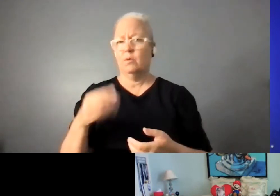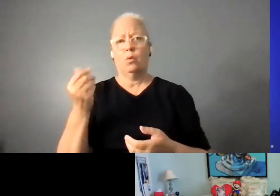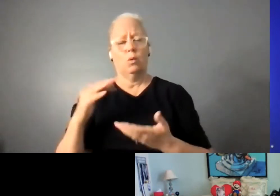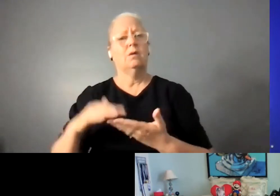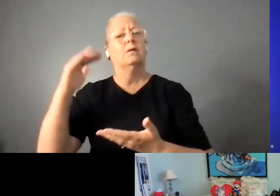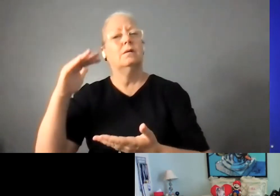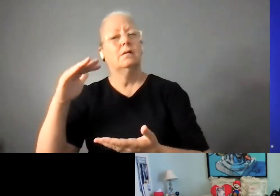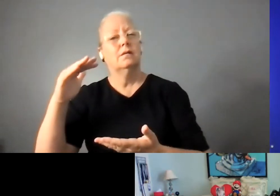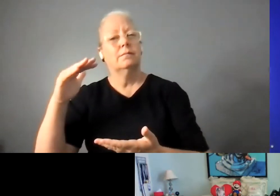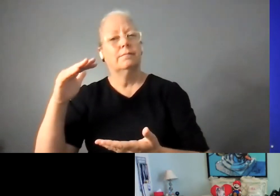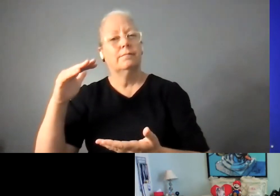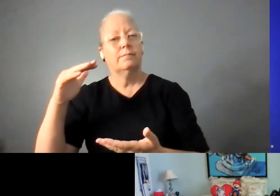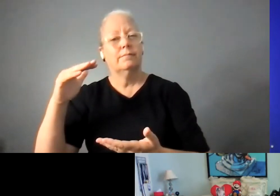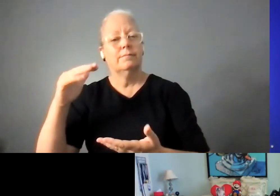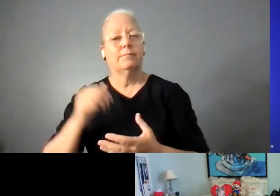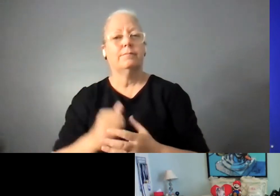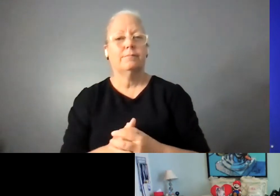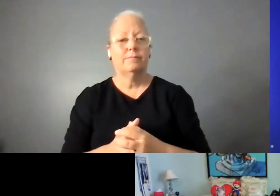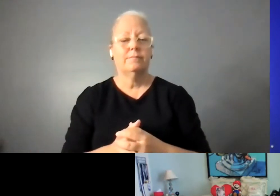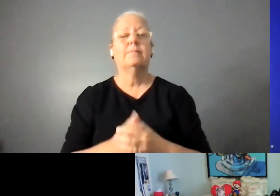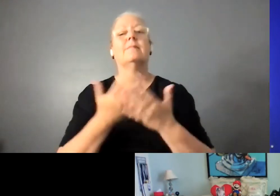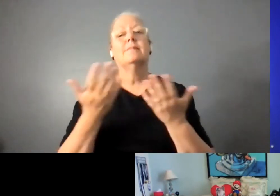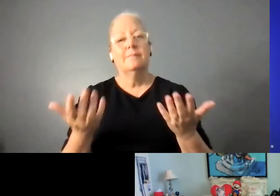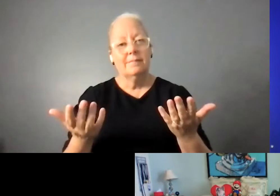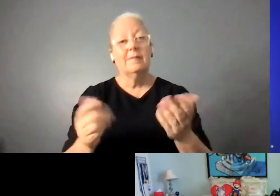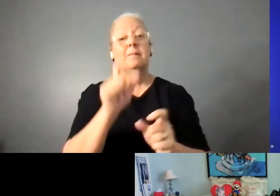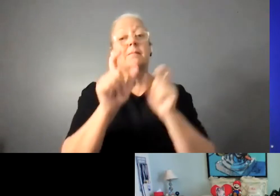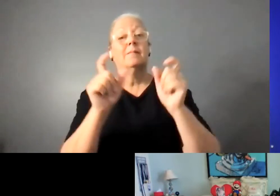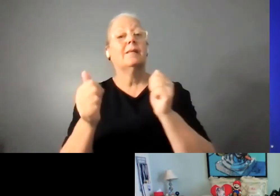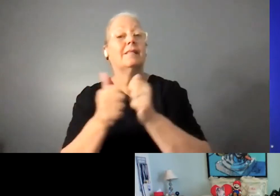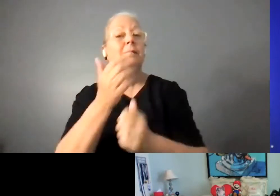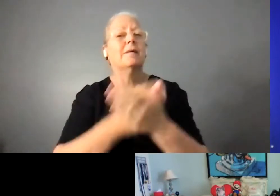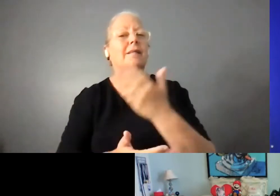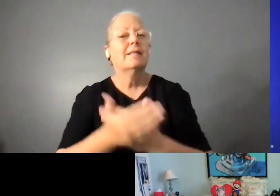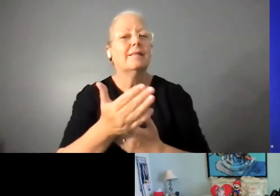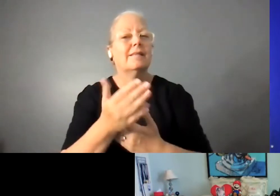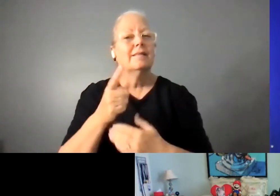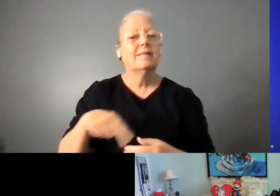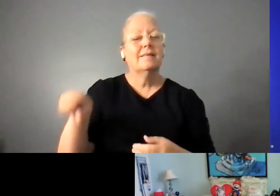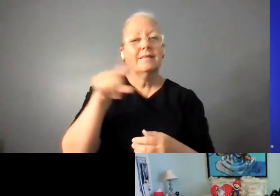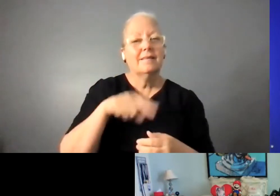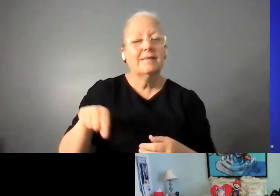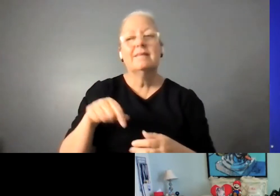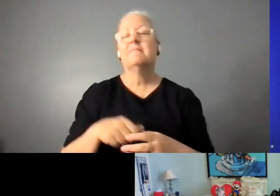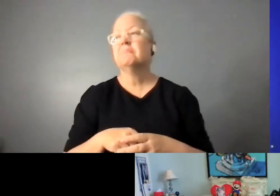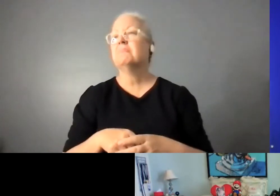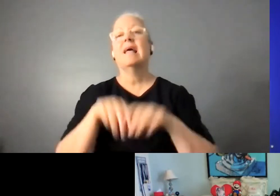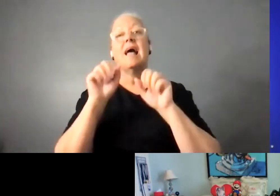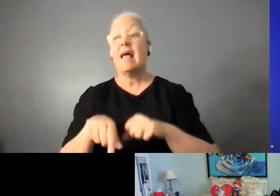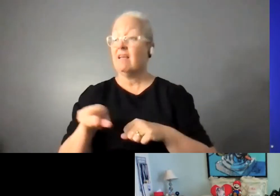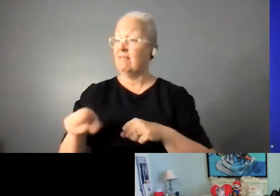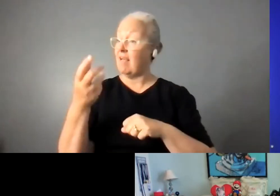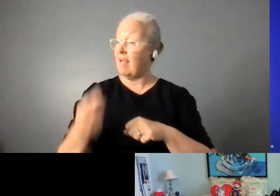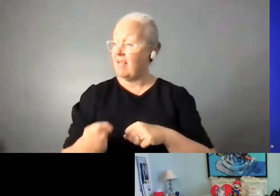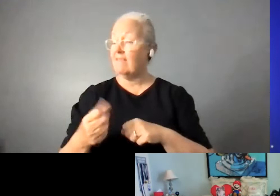sometimes so that people with disability can integrate to the labor